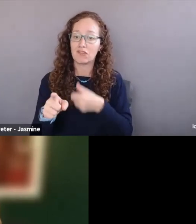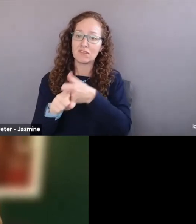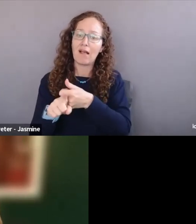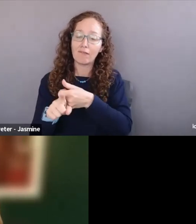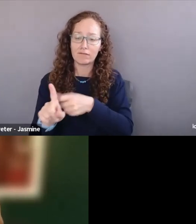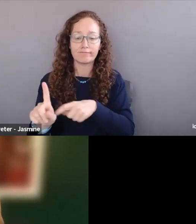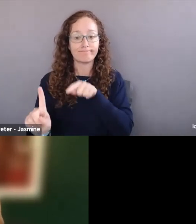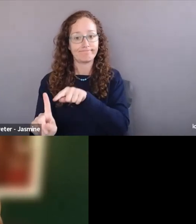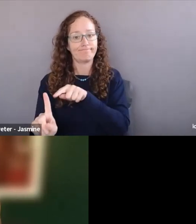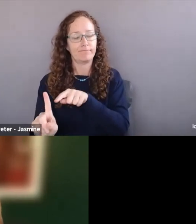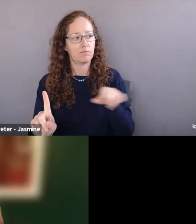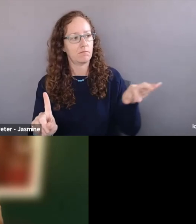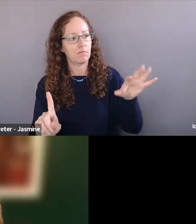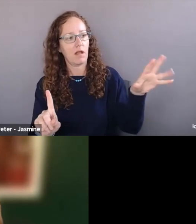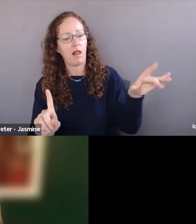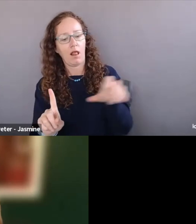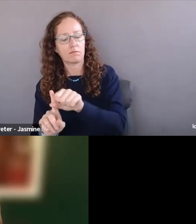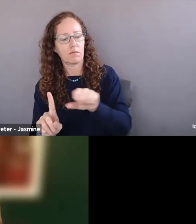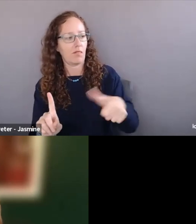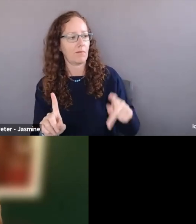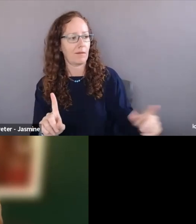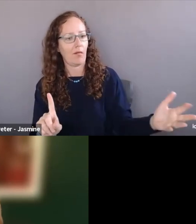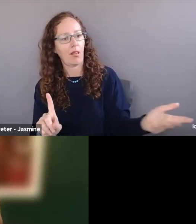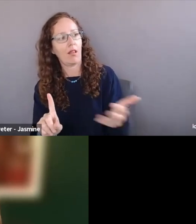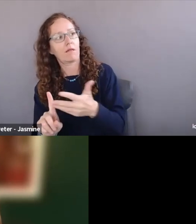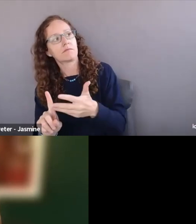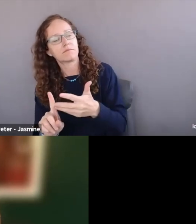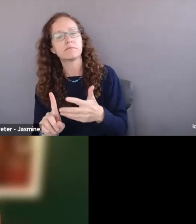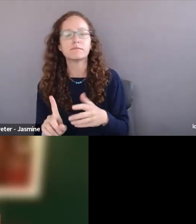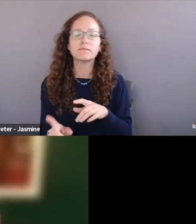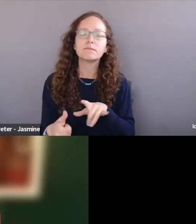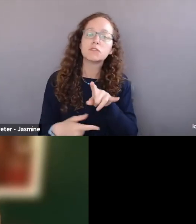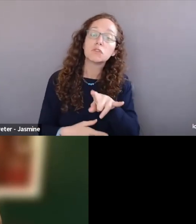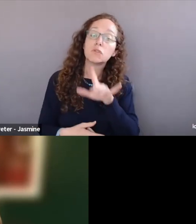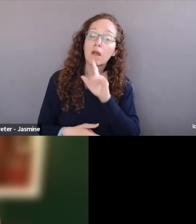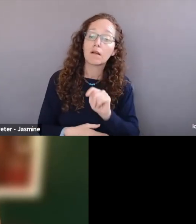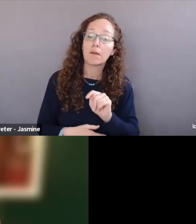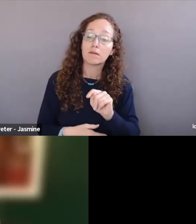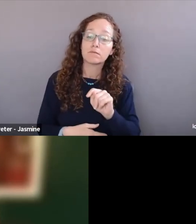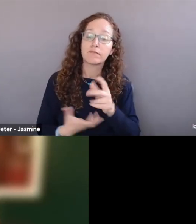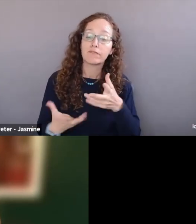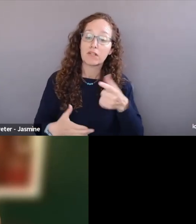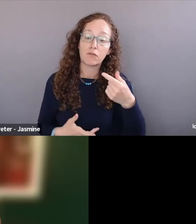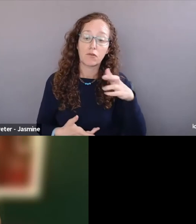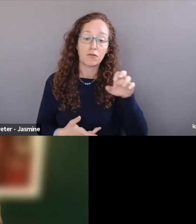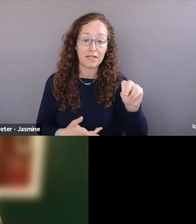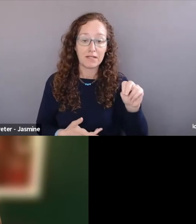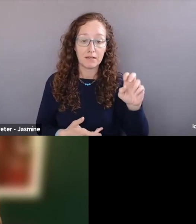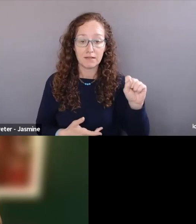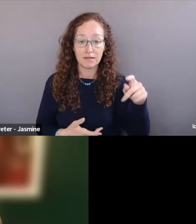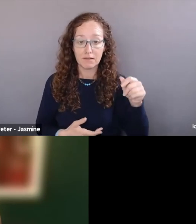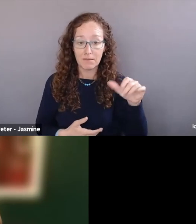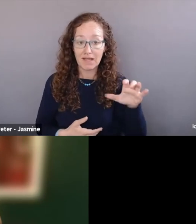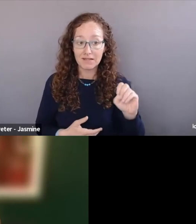And you talk about how in the green space, it did things,